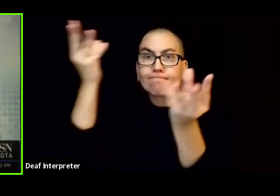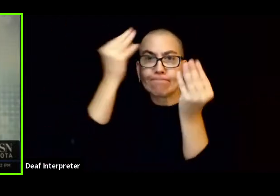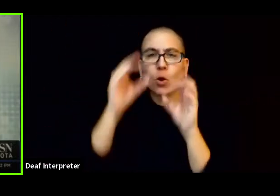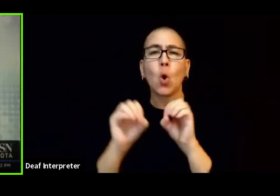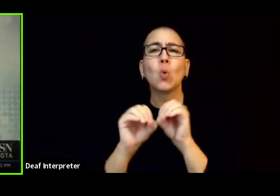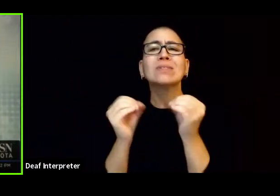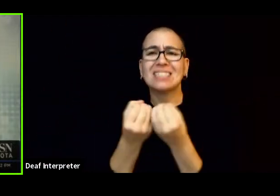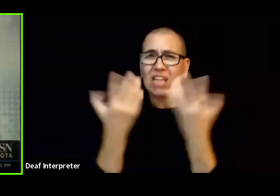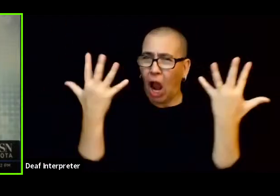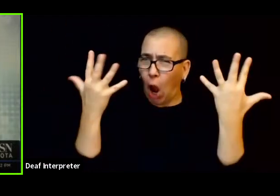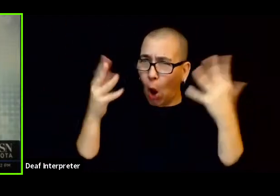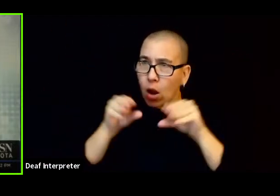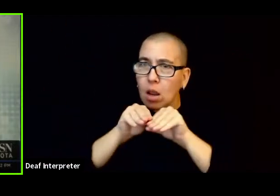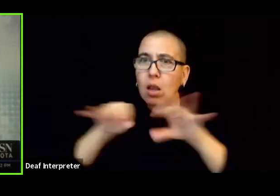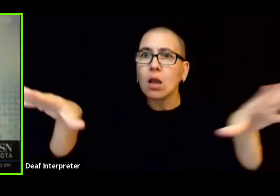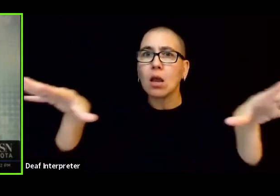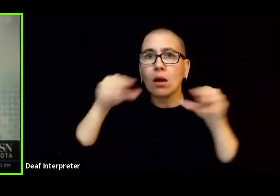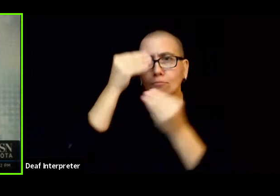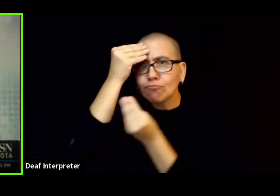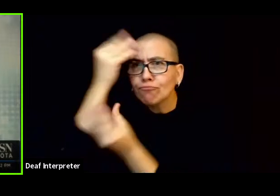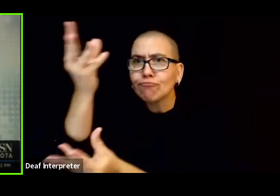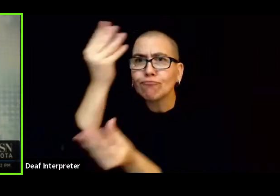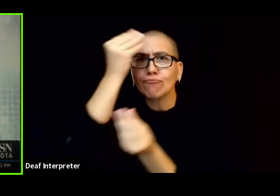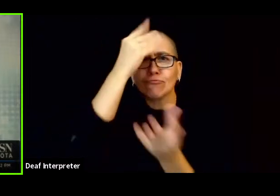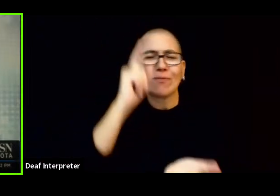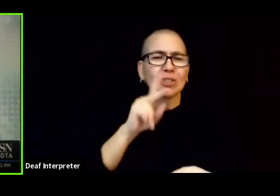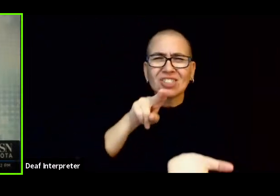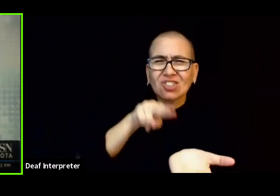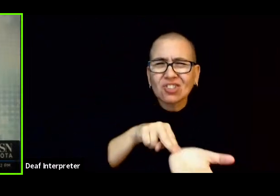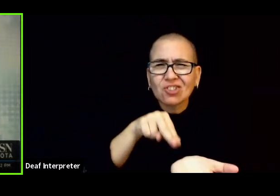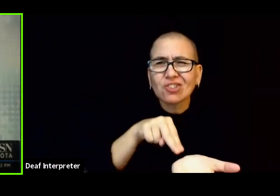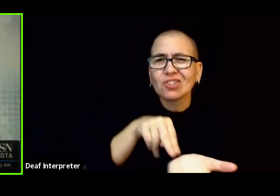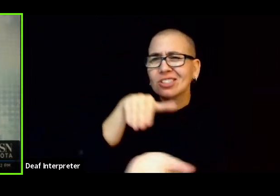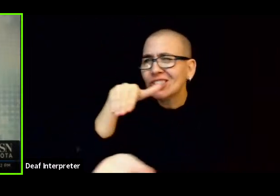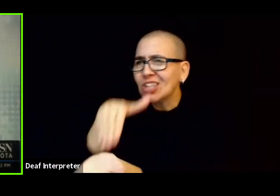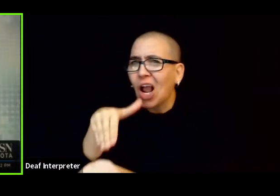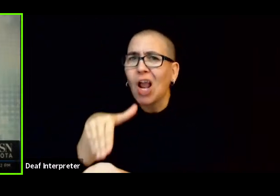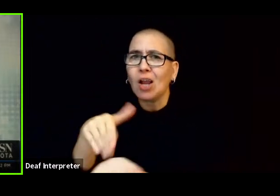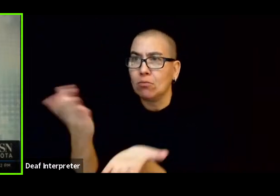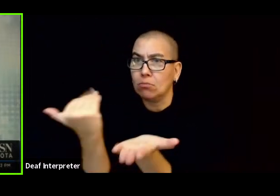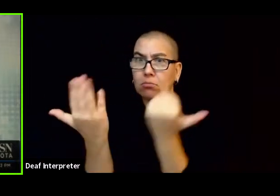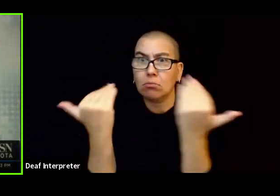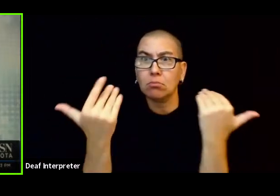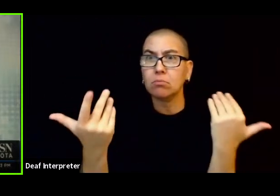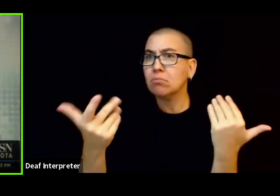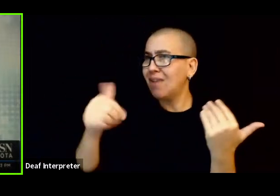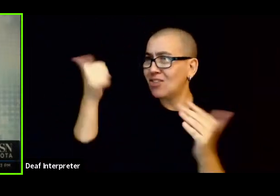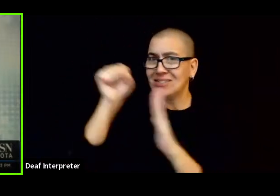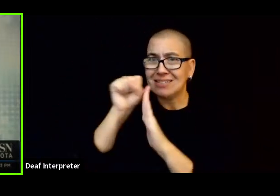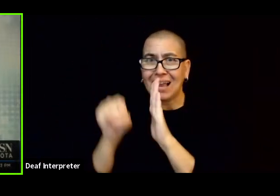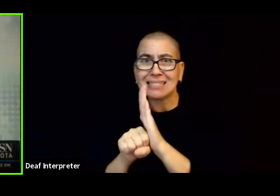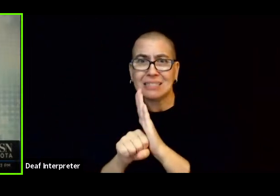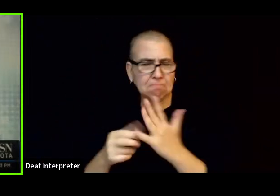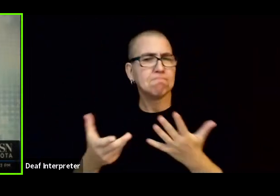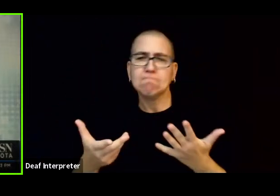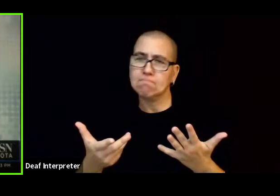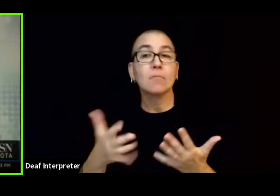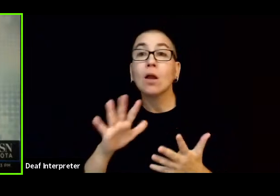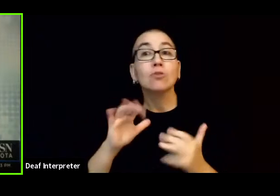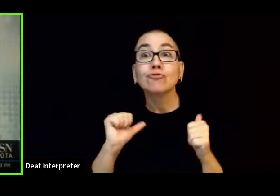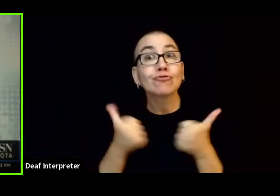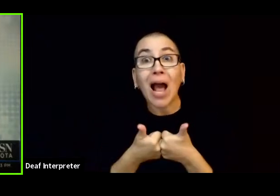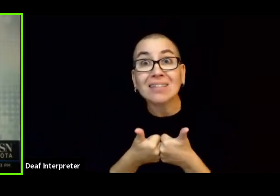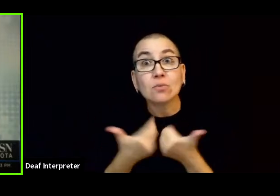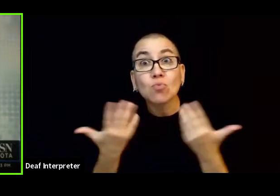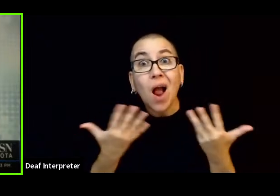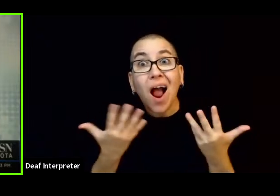now, unfortunately, is with COVID on the rise all over the country. Some of that surging